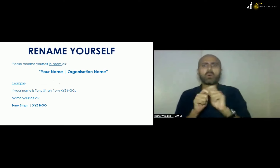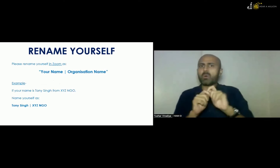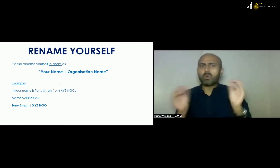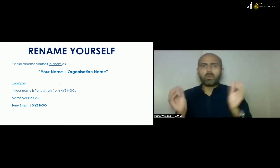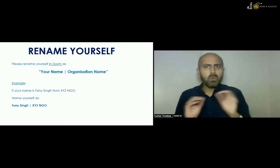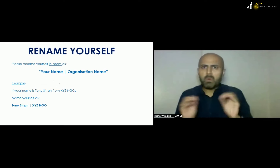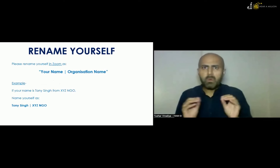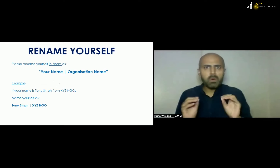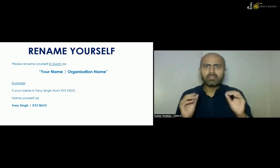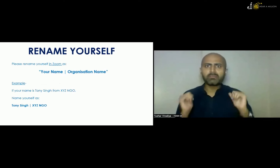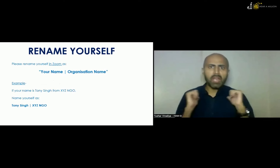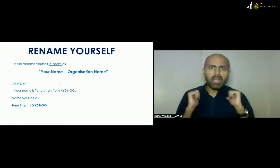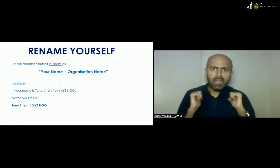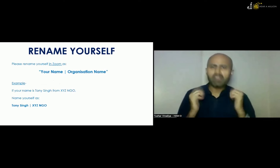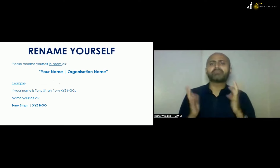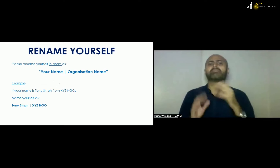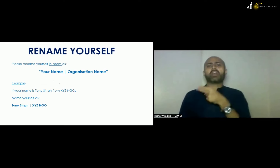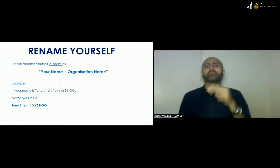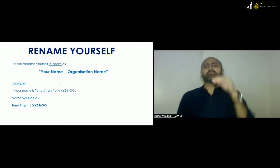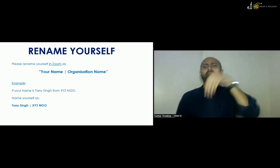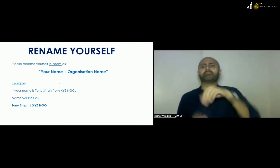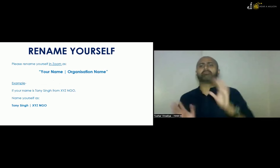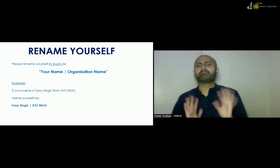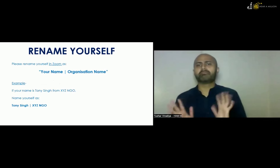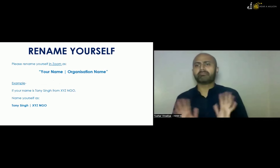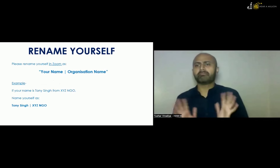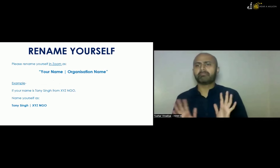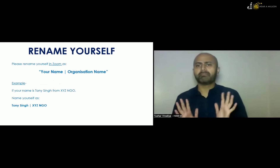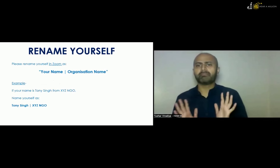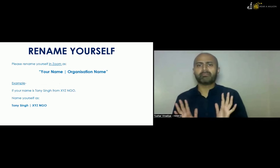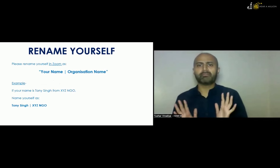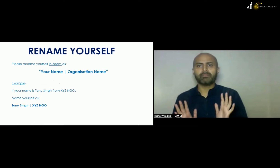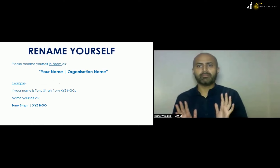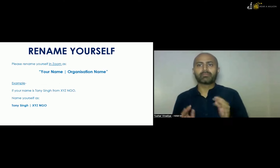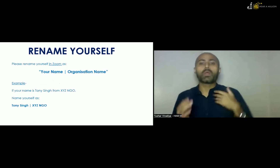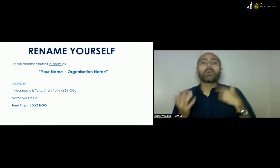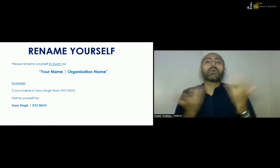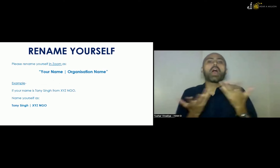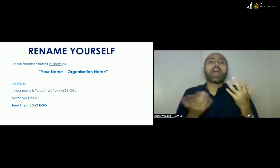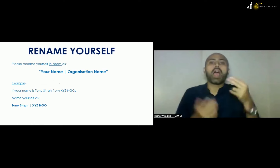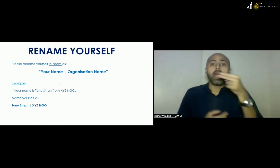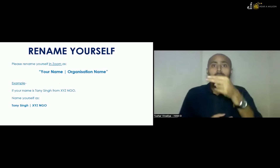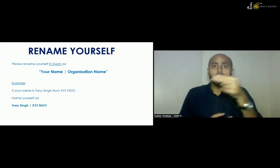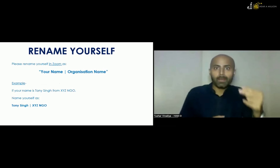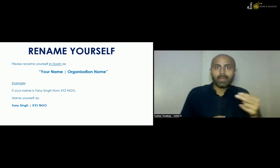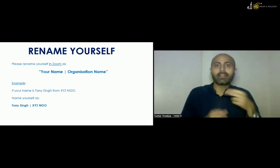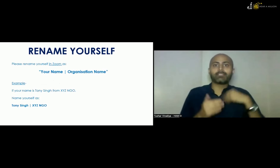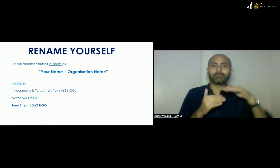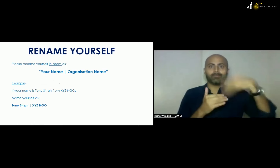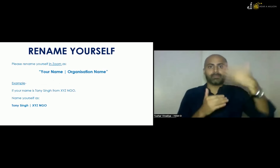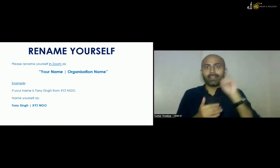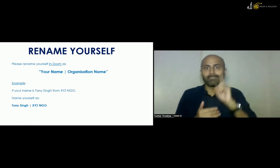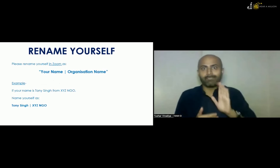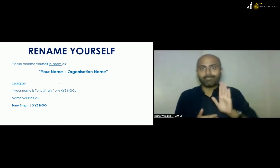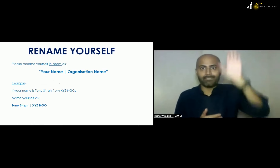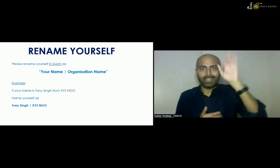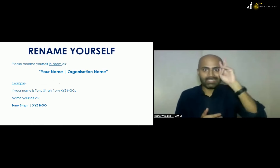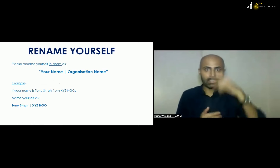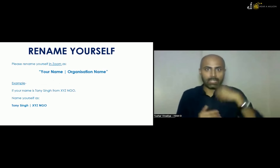mentioning your organization name. If you are an individual, that's okay. You can just mention your name. If you are representing